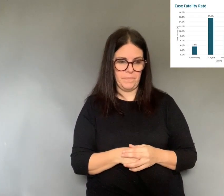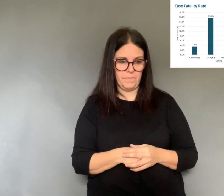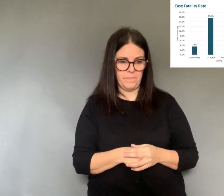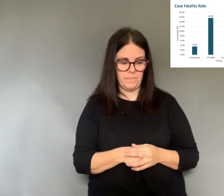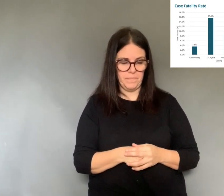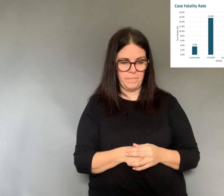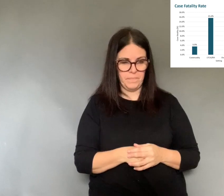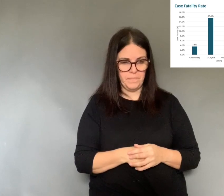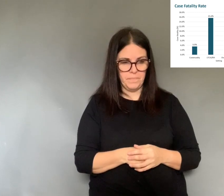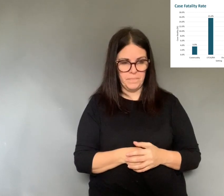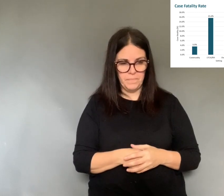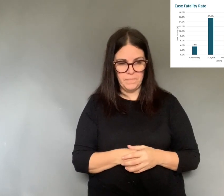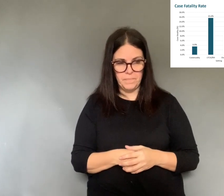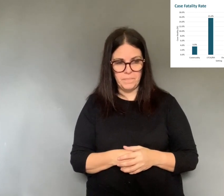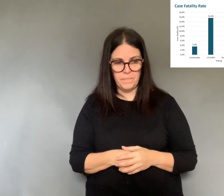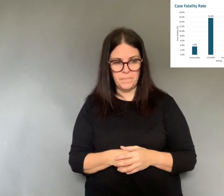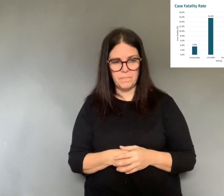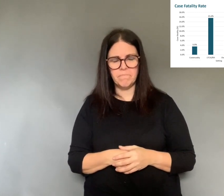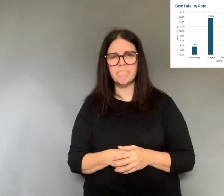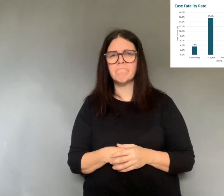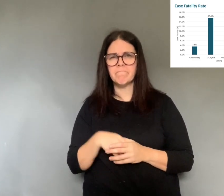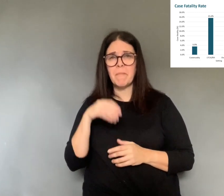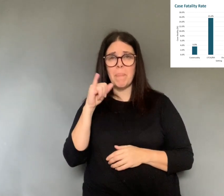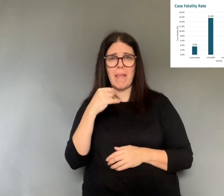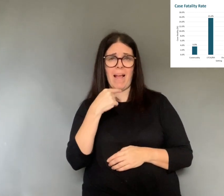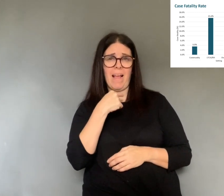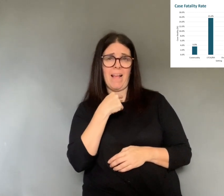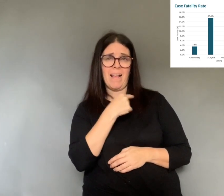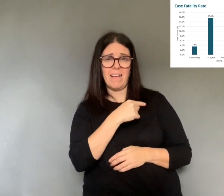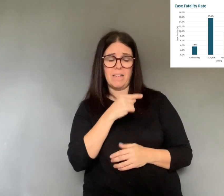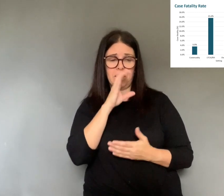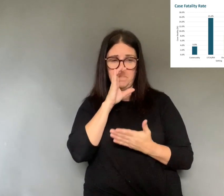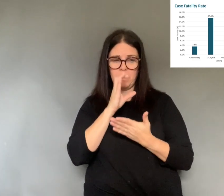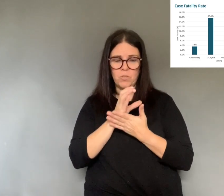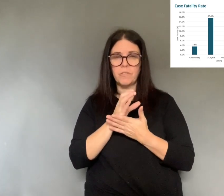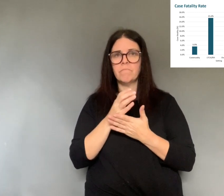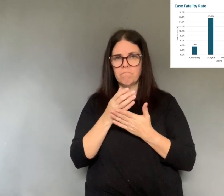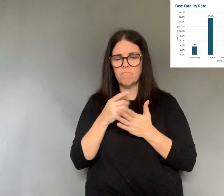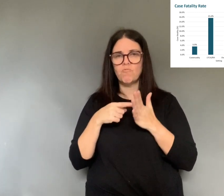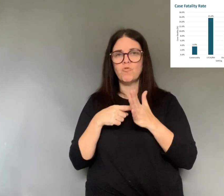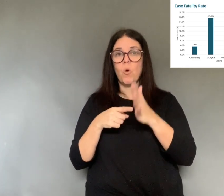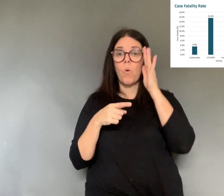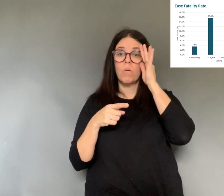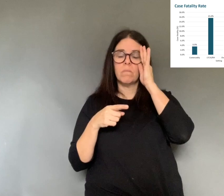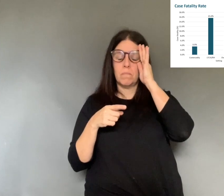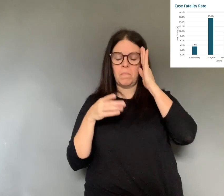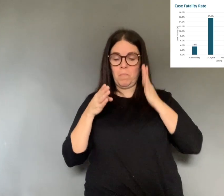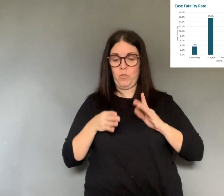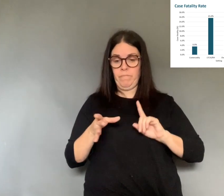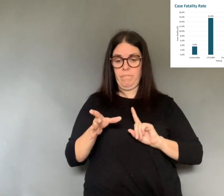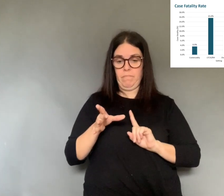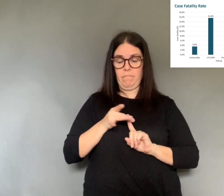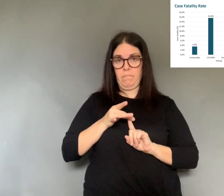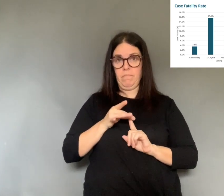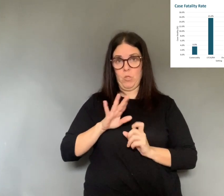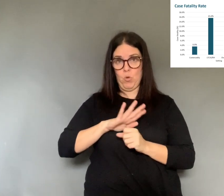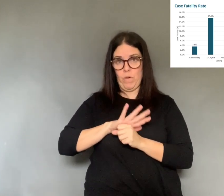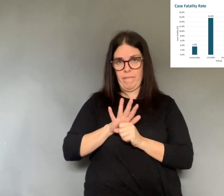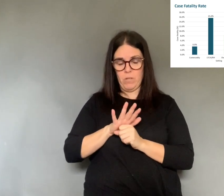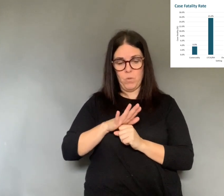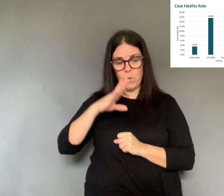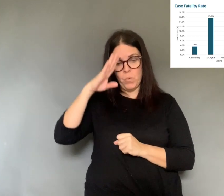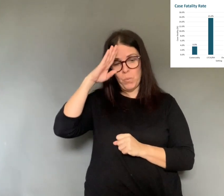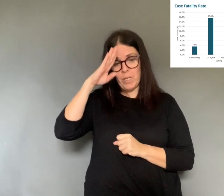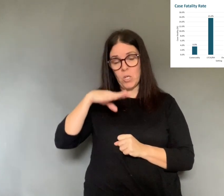Putting things into perspective, this particular graph shows that what it means for an individual who contracts COVID-19. In our community, the